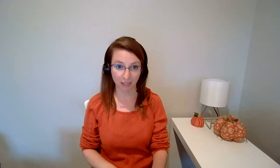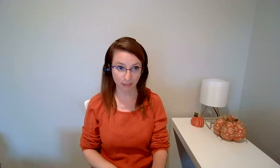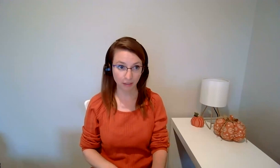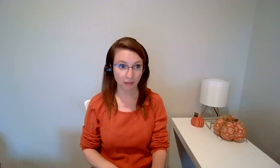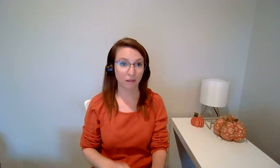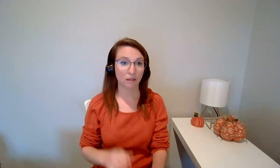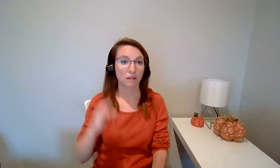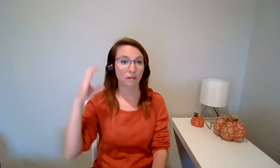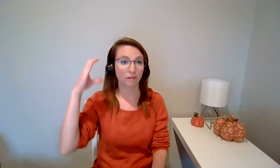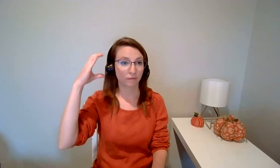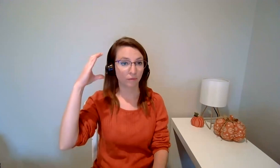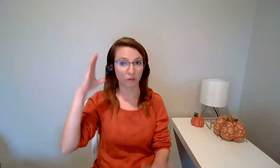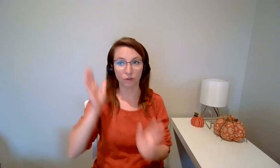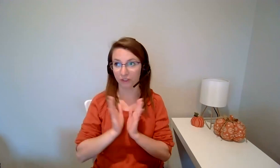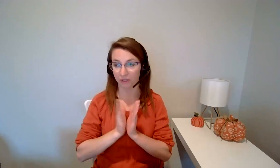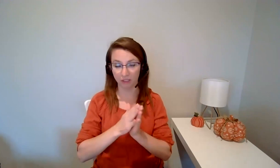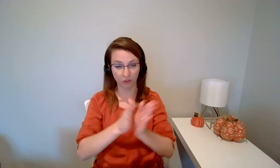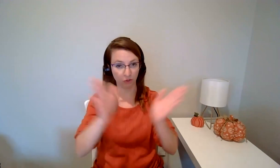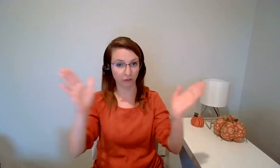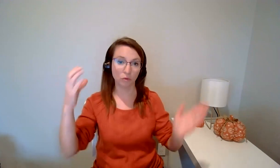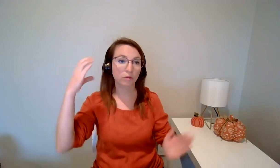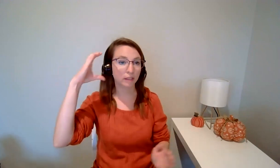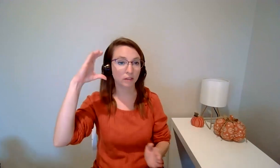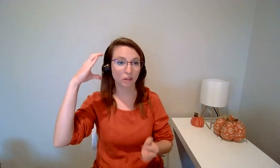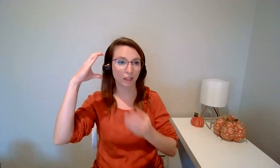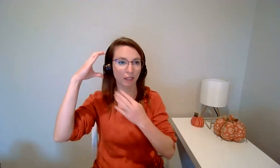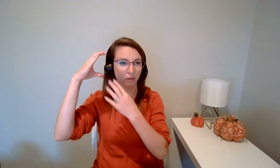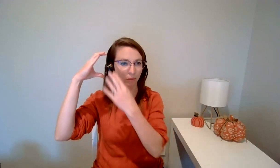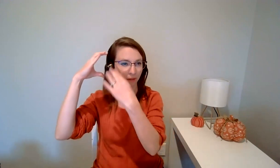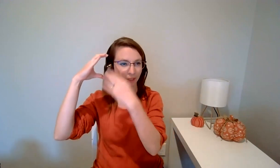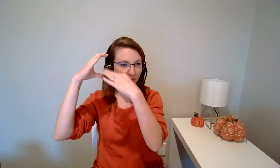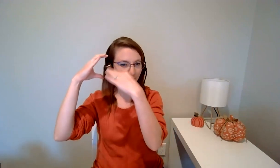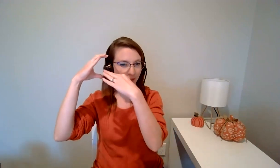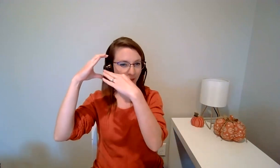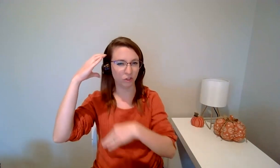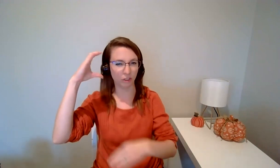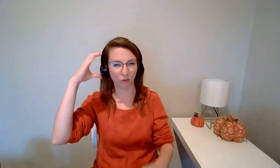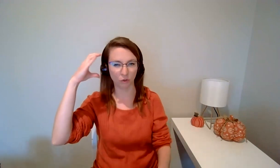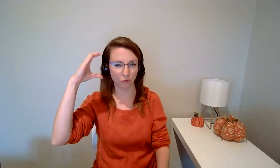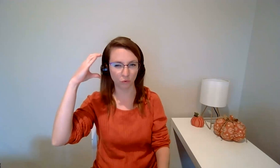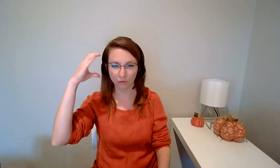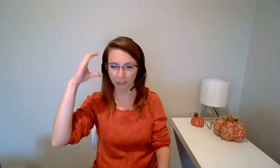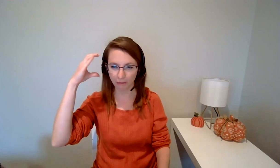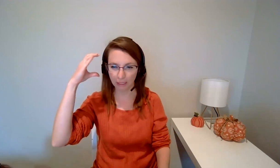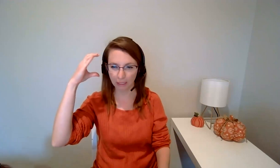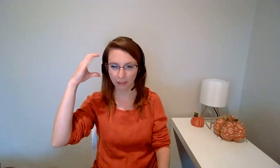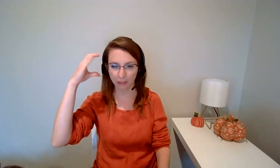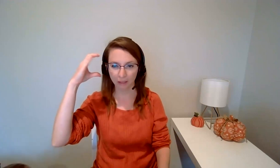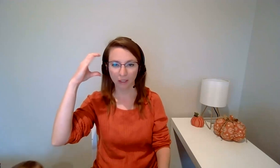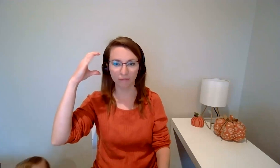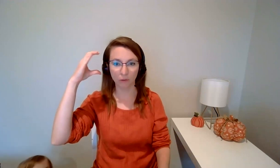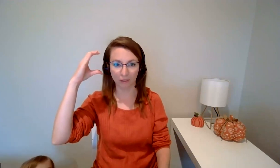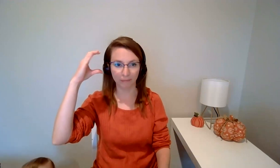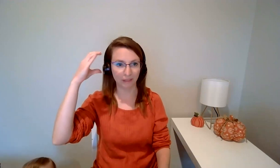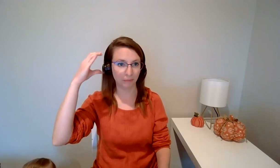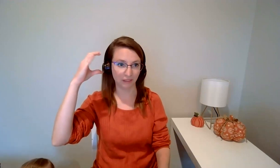Cousin, for just in general cousin, you can kind of do it in like a gender neutral area. If you want to be